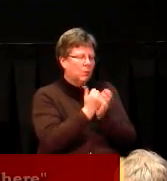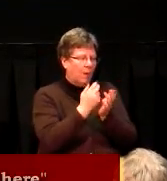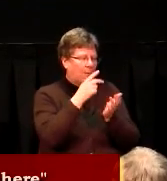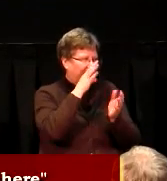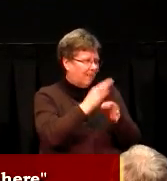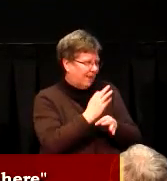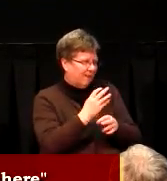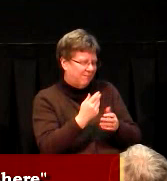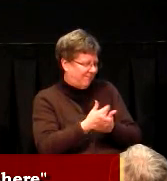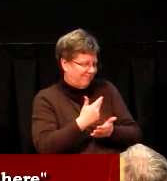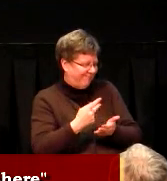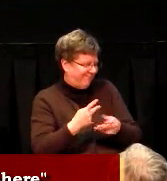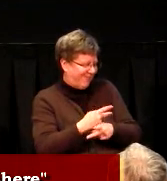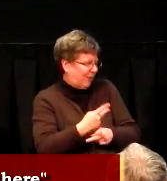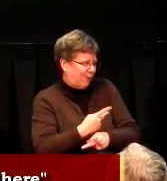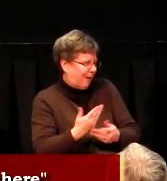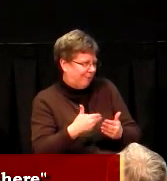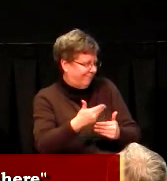next step.